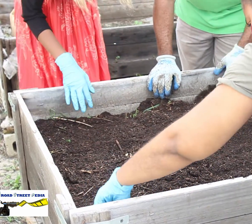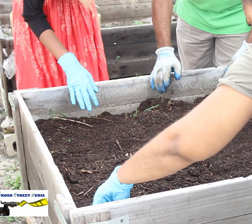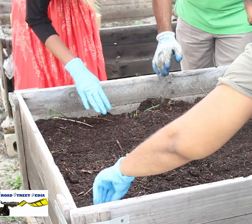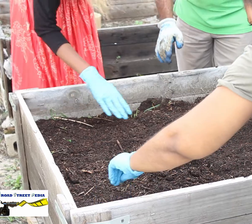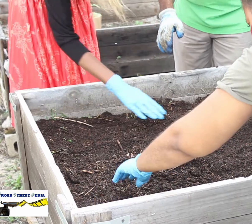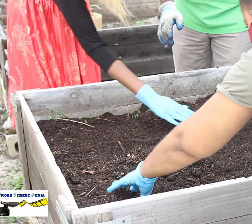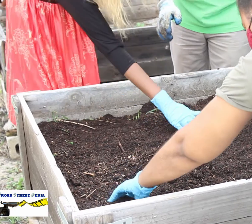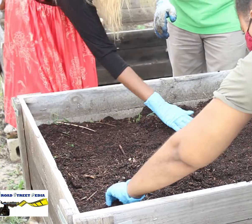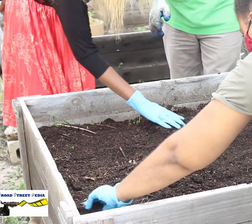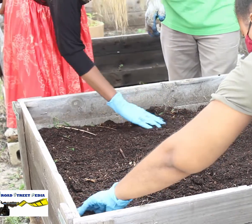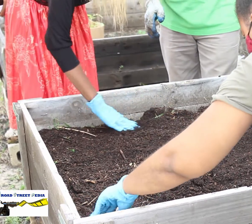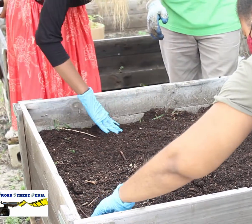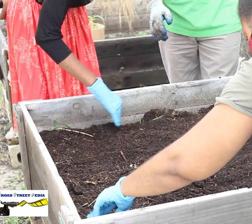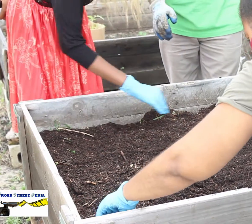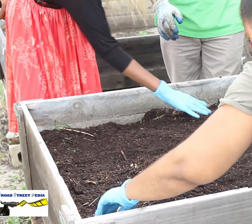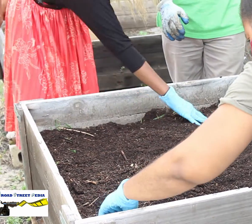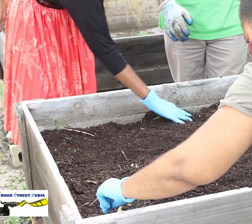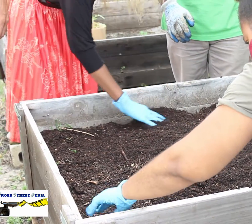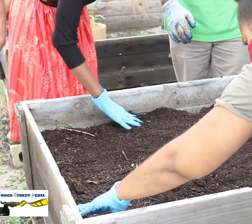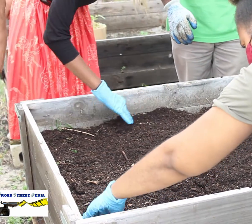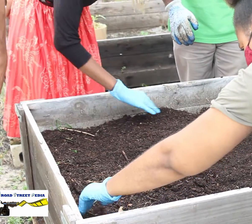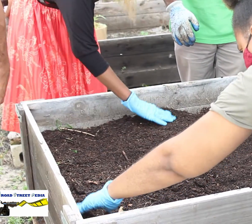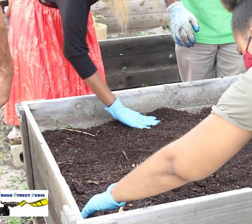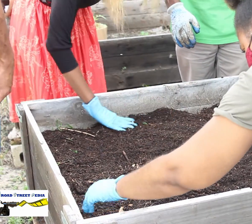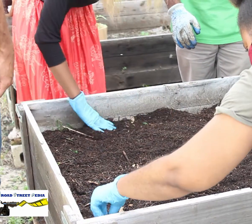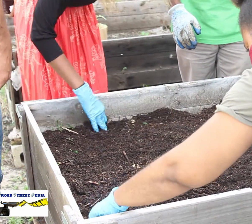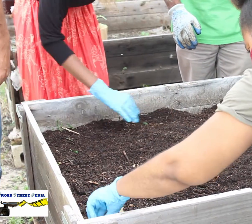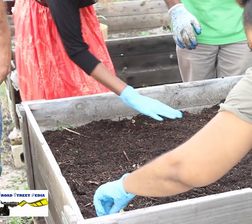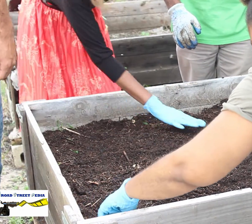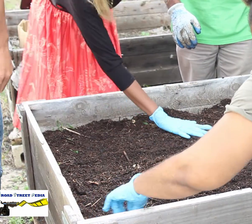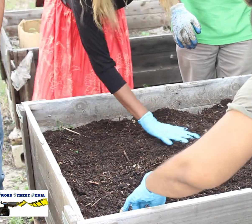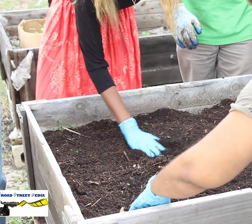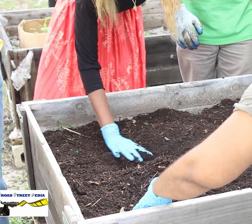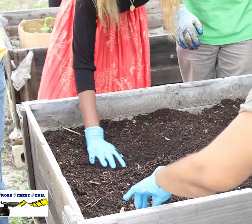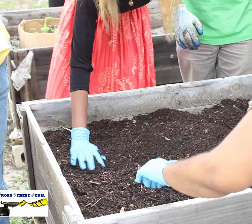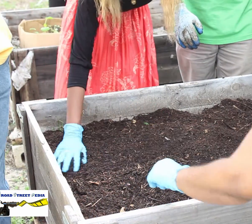Okay, sure you Put another one. Another one. Compost.